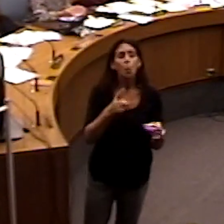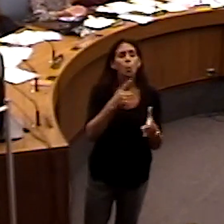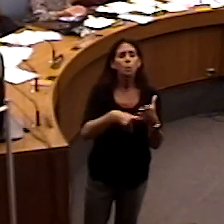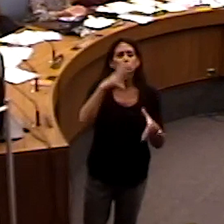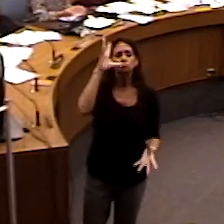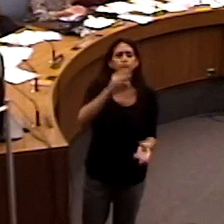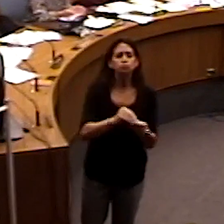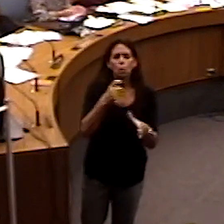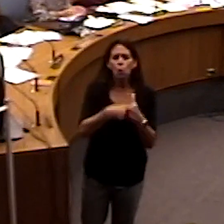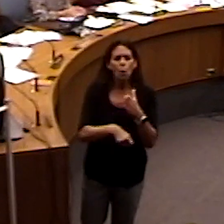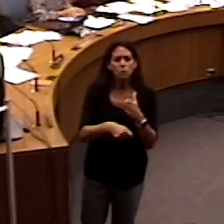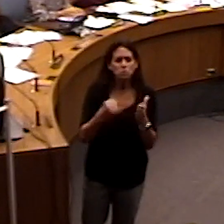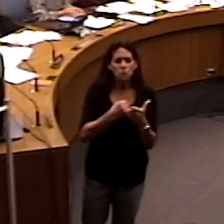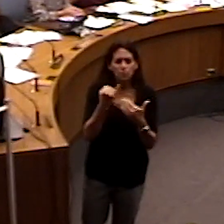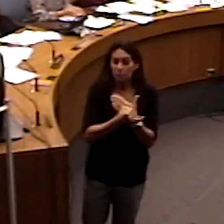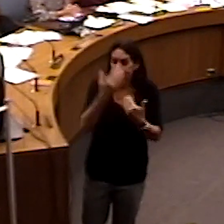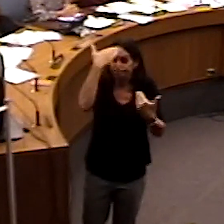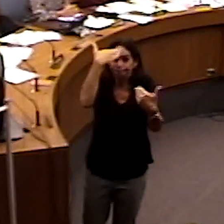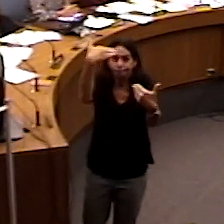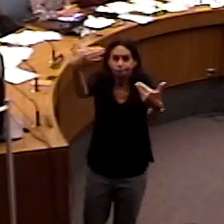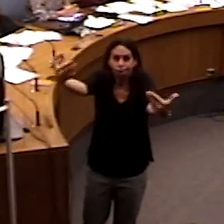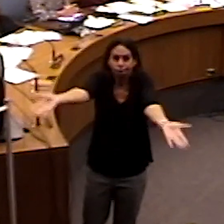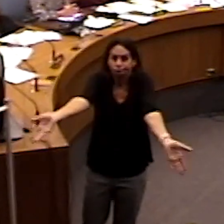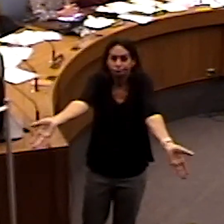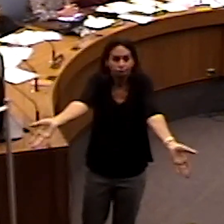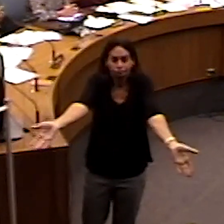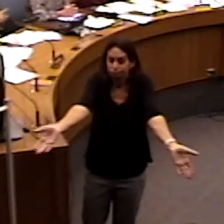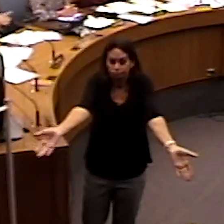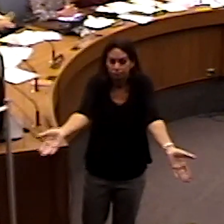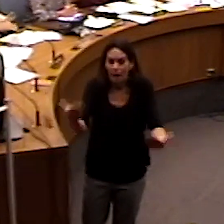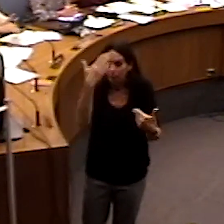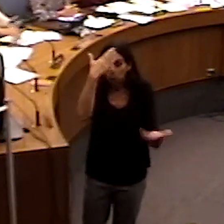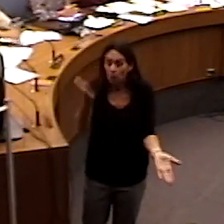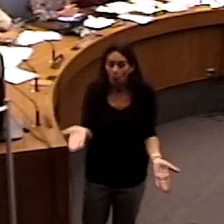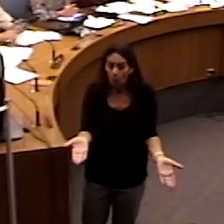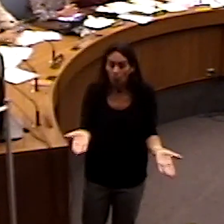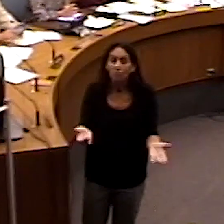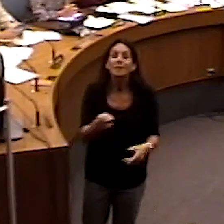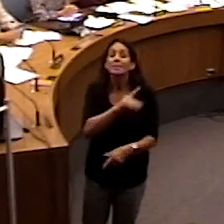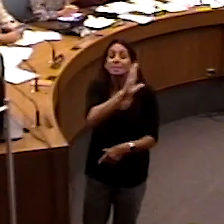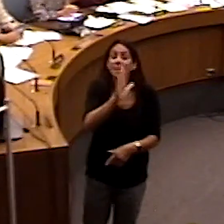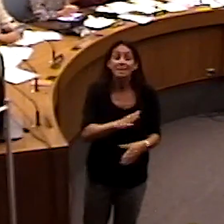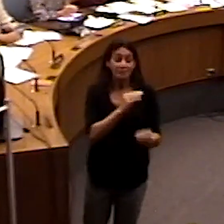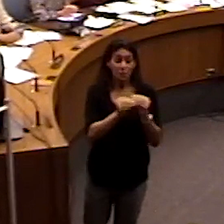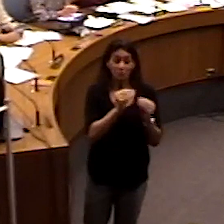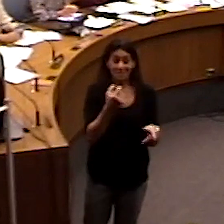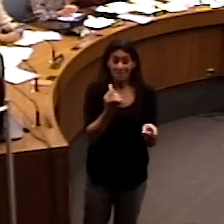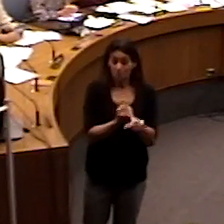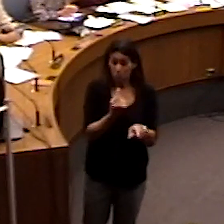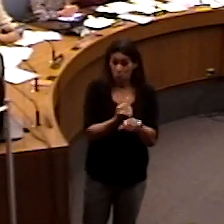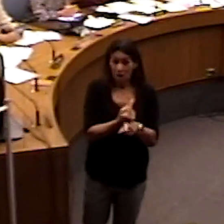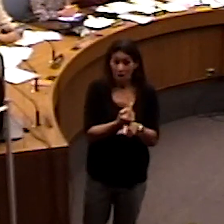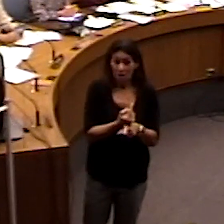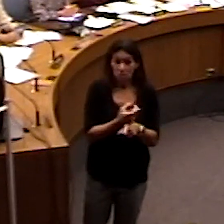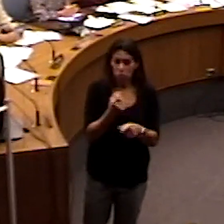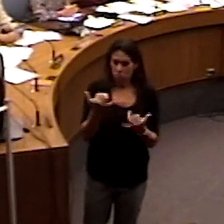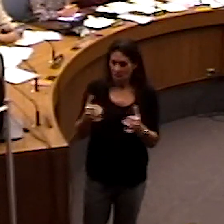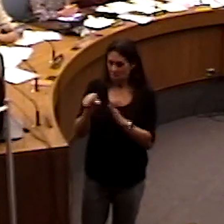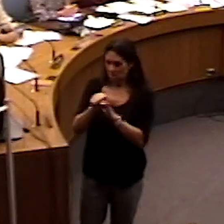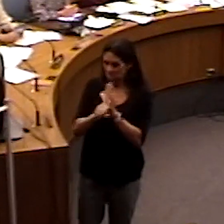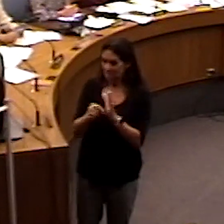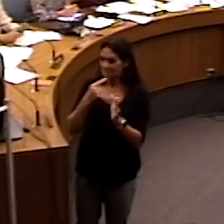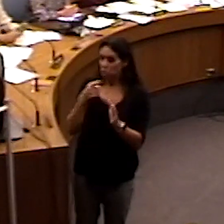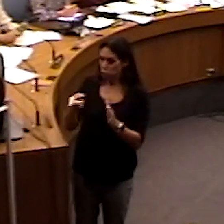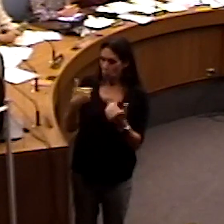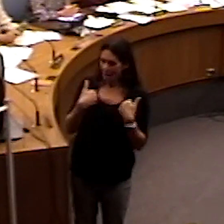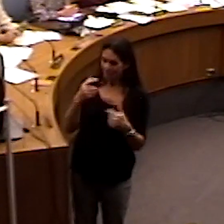the project? I have no idea. Oh, and that's the other thing, like, because they never properly fixed them in the past, and now the state says you have 10